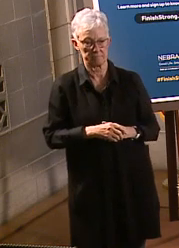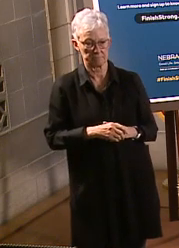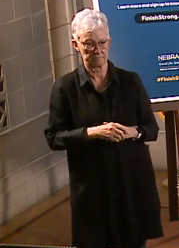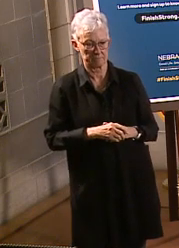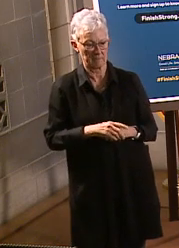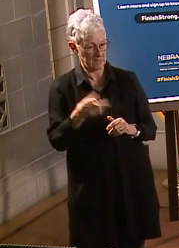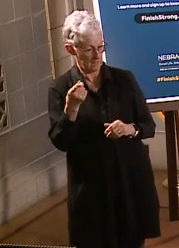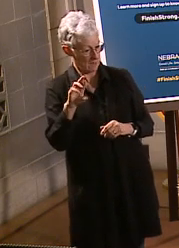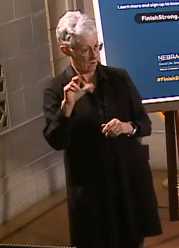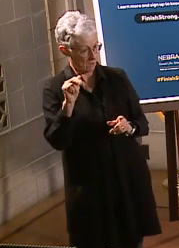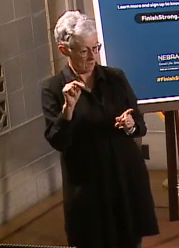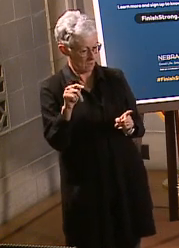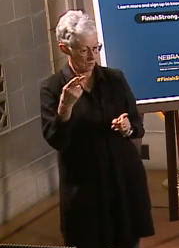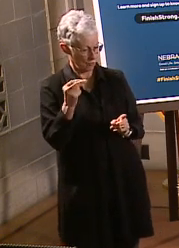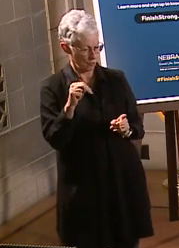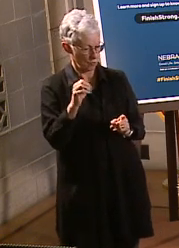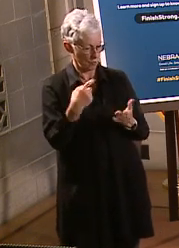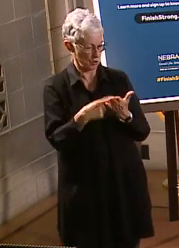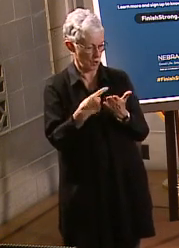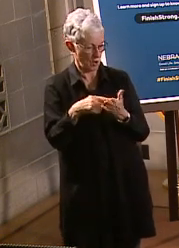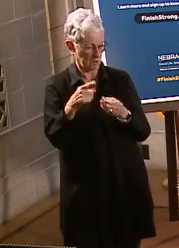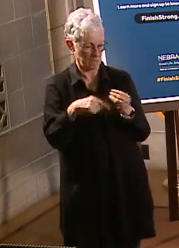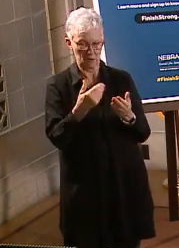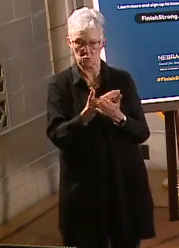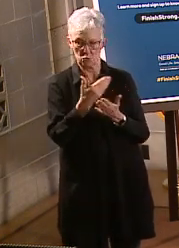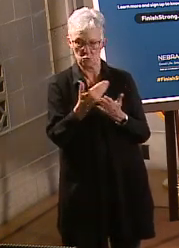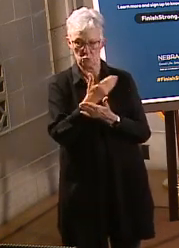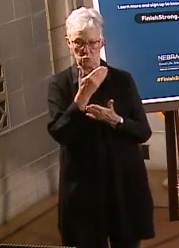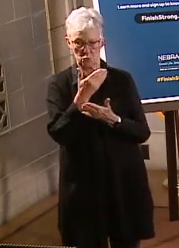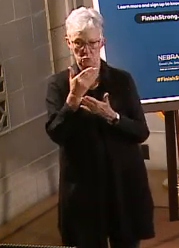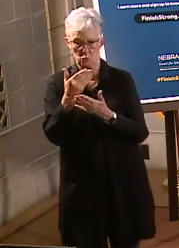that, Dr. Anton, you want to come up and talk a little bit about the variants and vaccines?